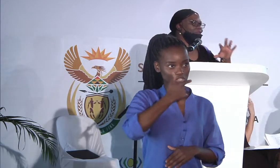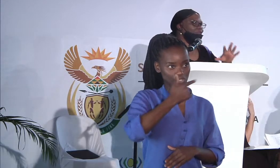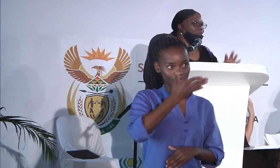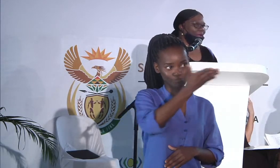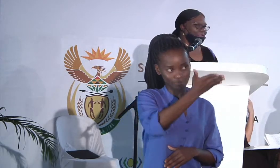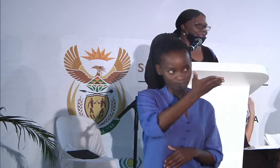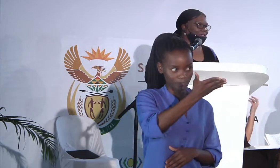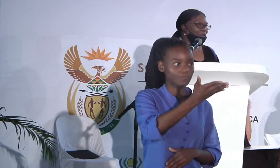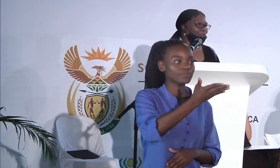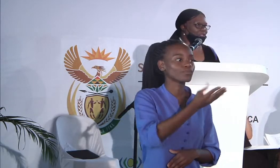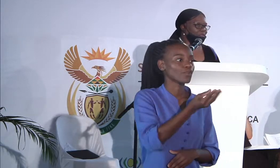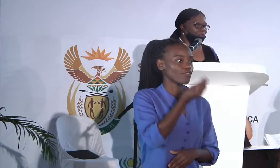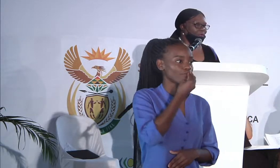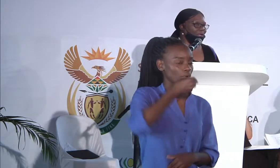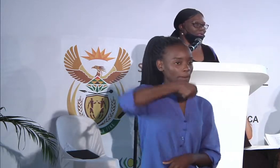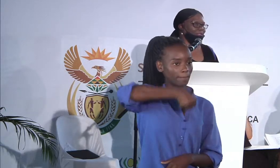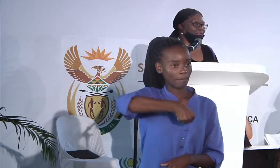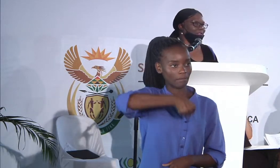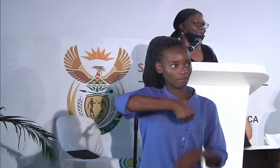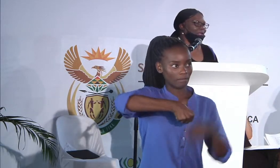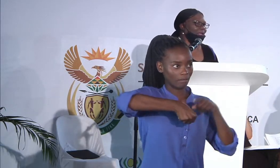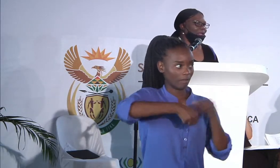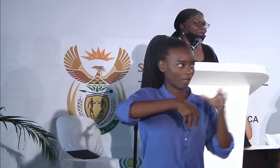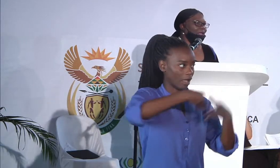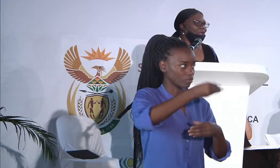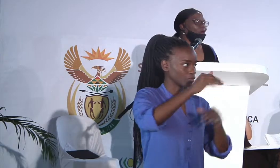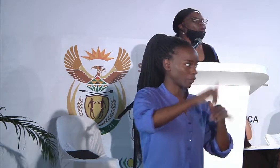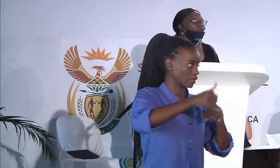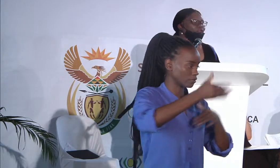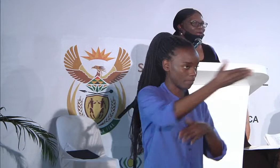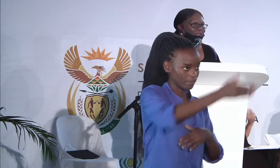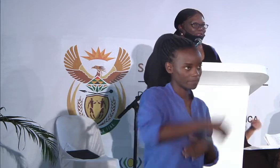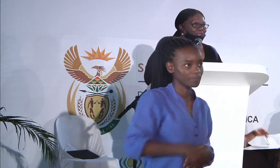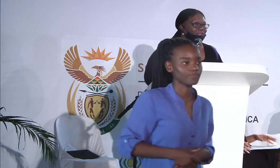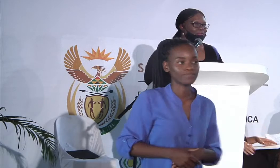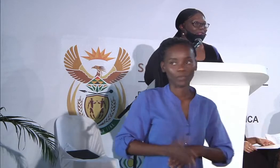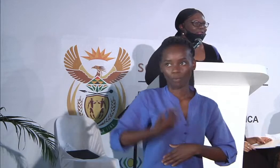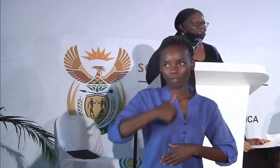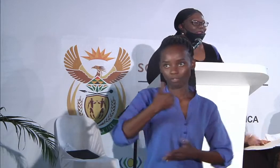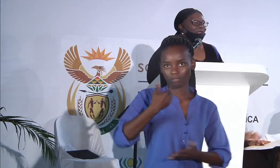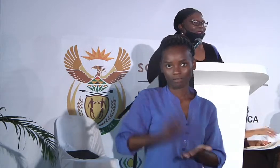food packs that are waiting for us, all of us.